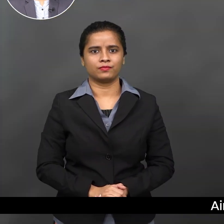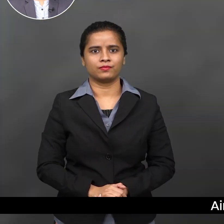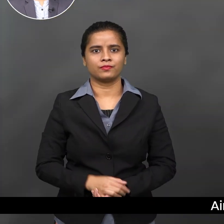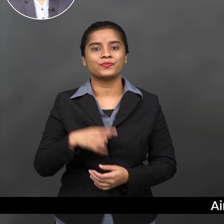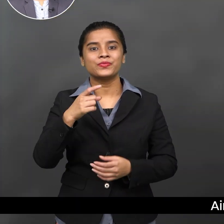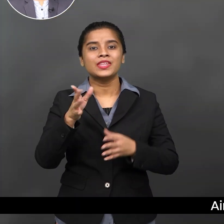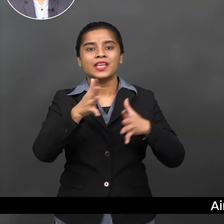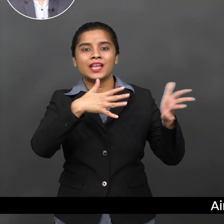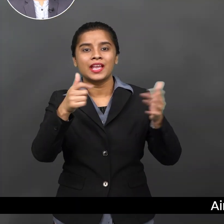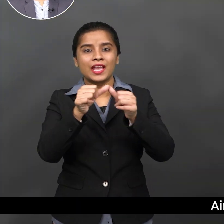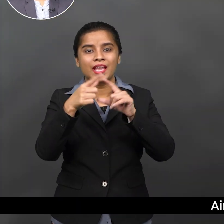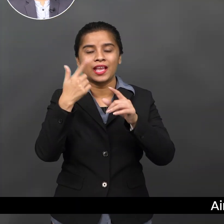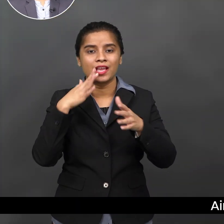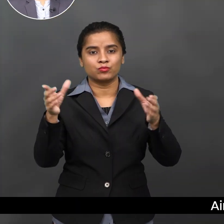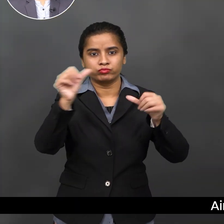Air composition.